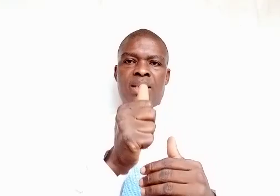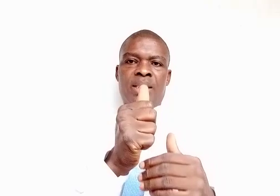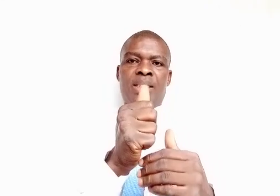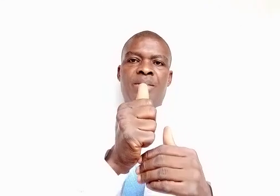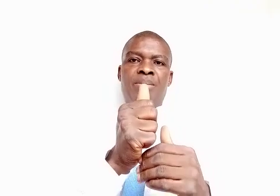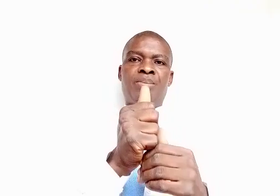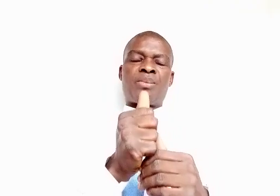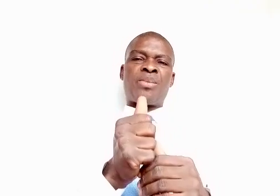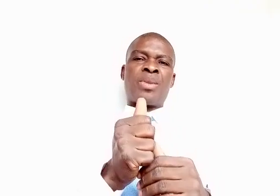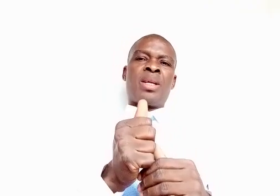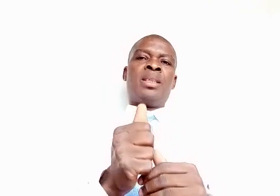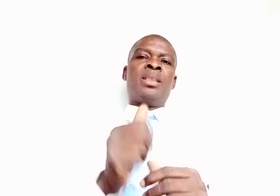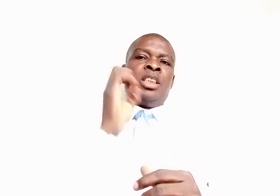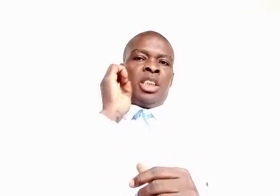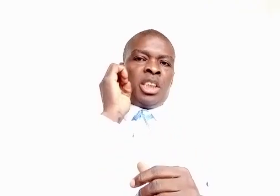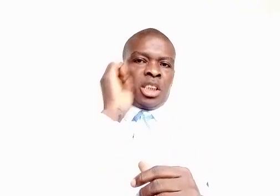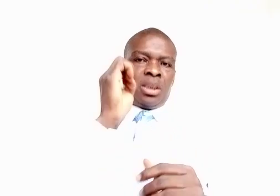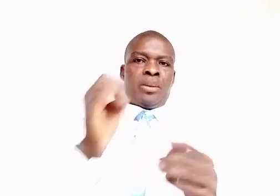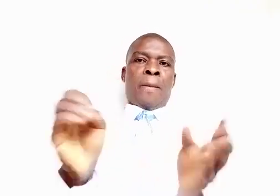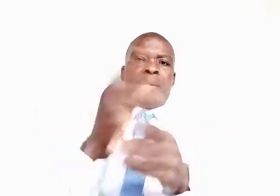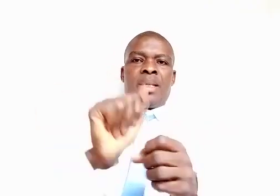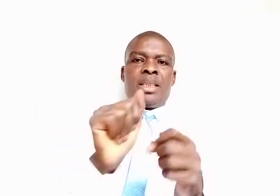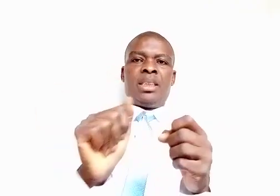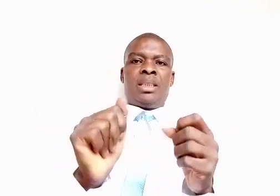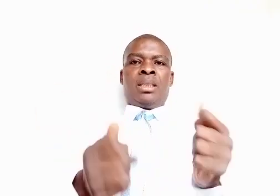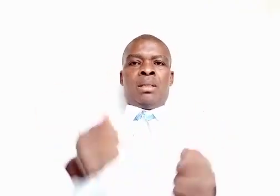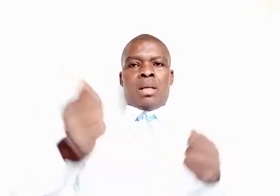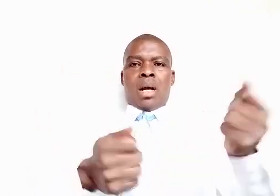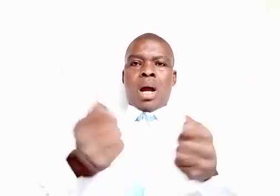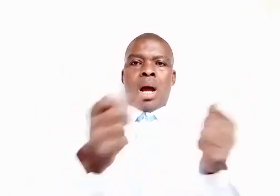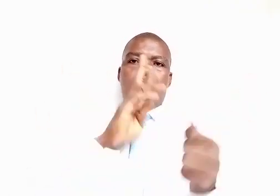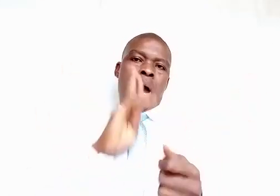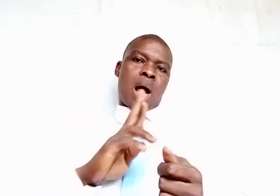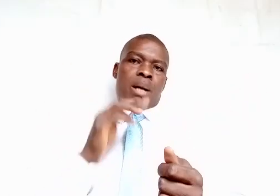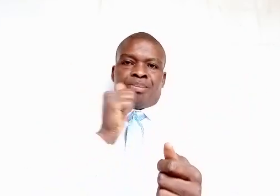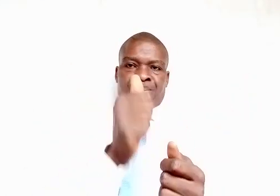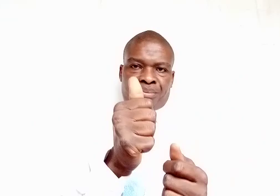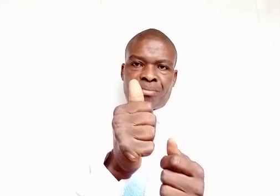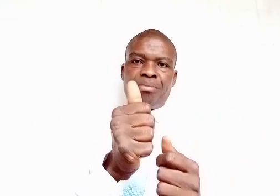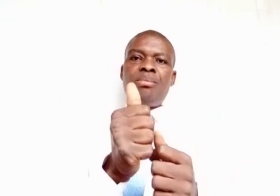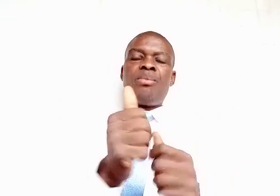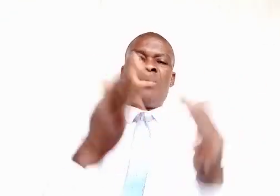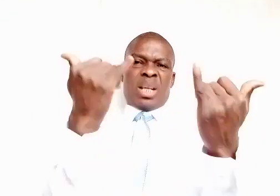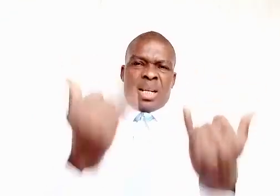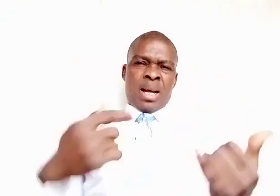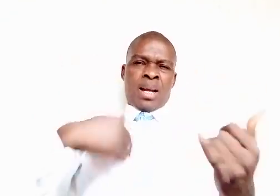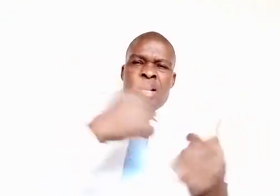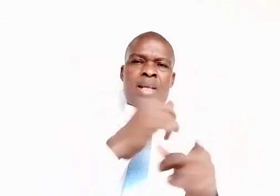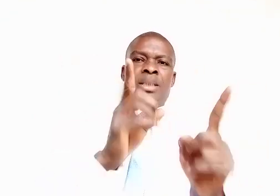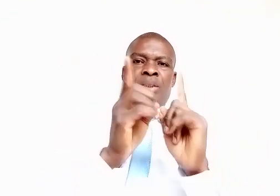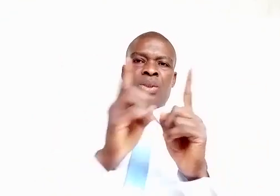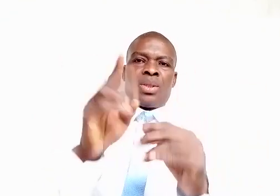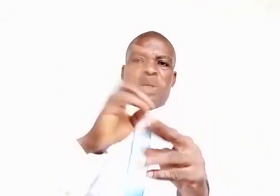She mended the car herself. Now, let's not talk about relative